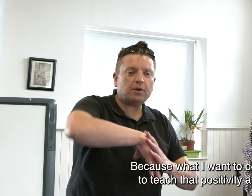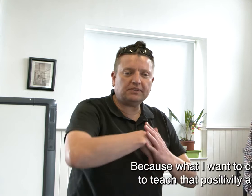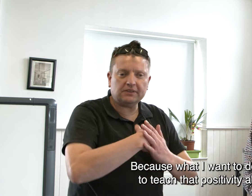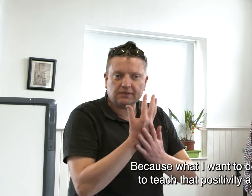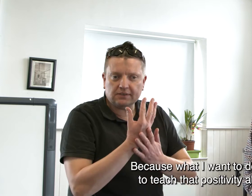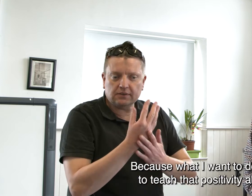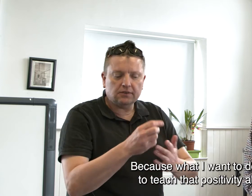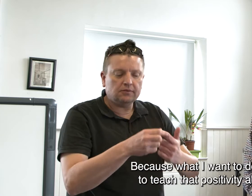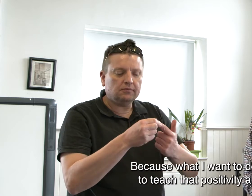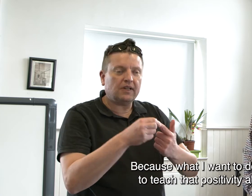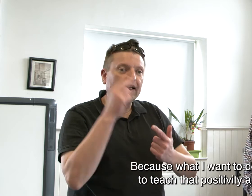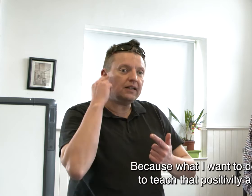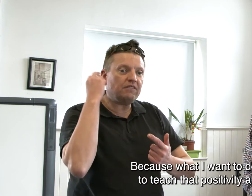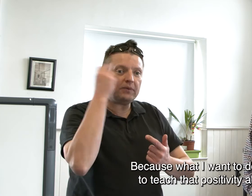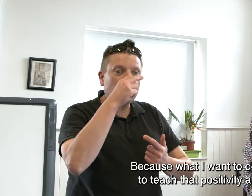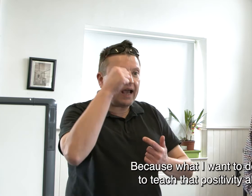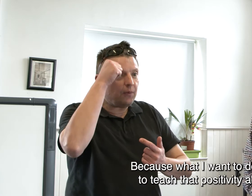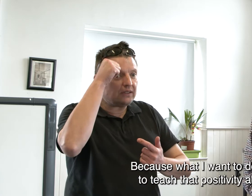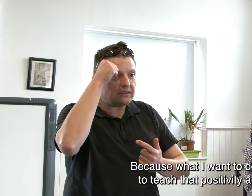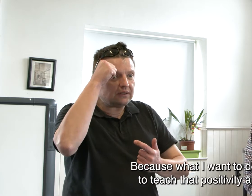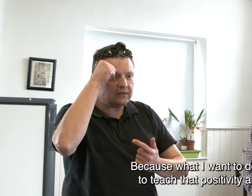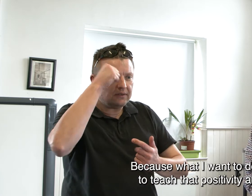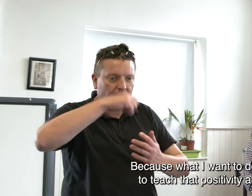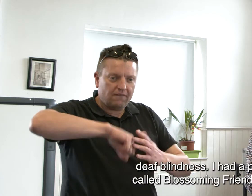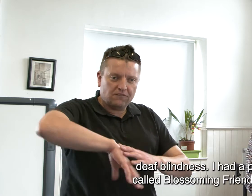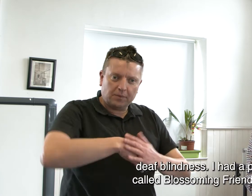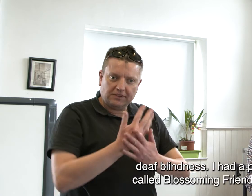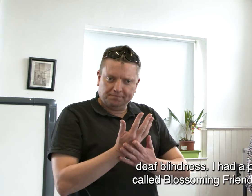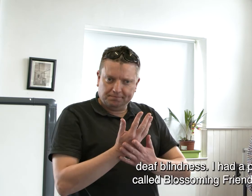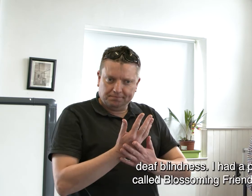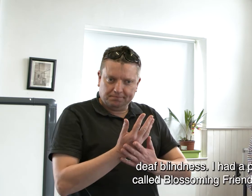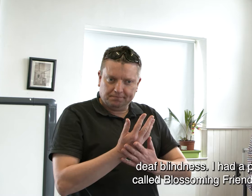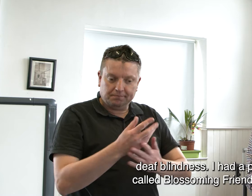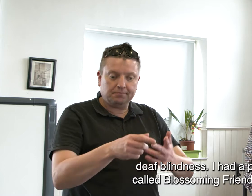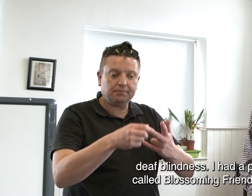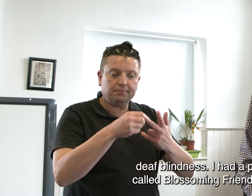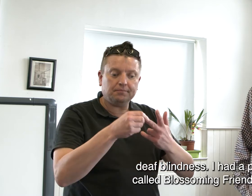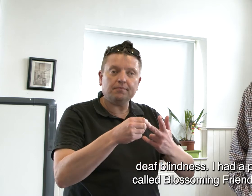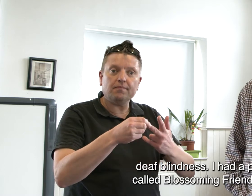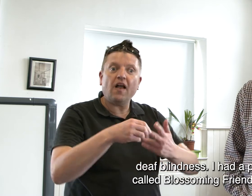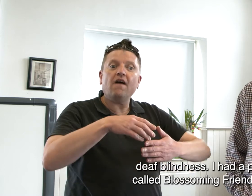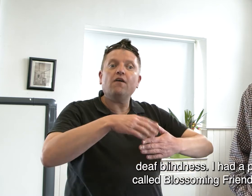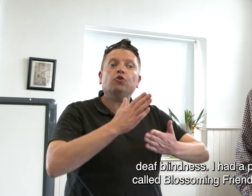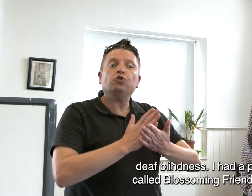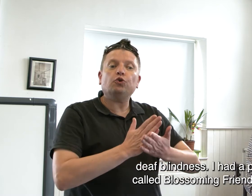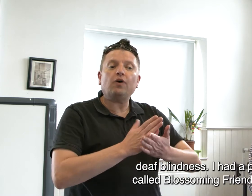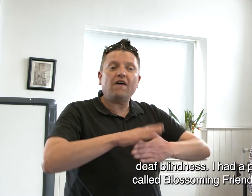to teach that positivity about deaf blindness. I had a poem called Blossoming Friendships,